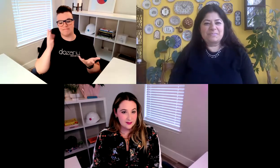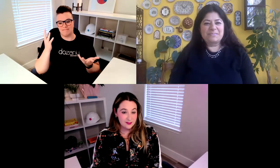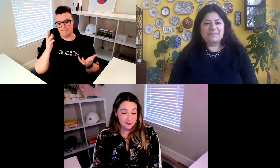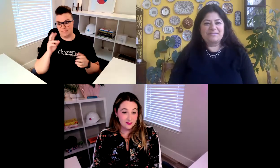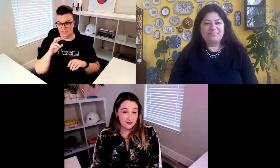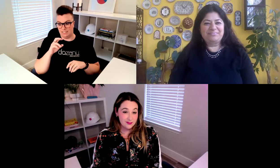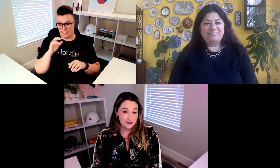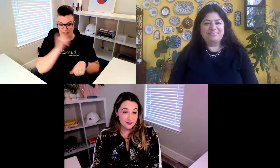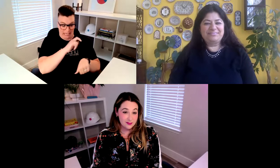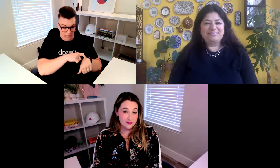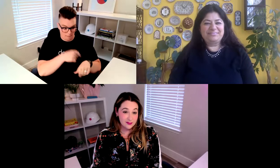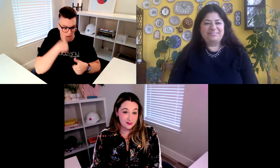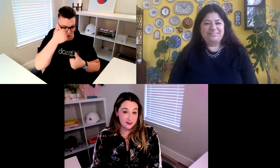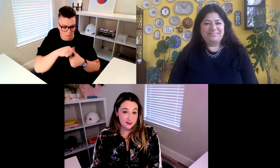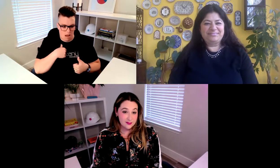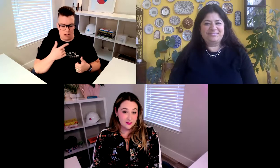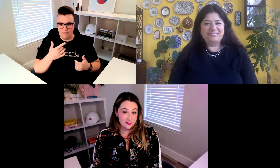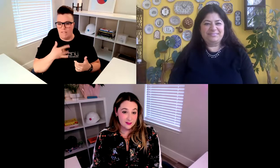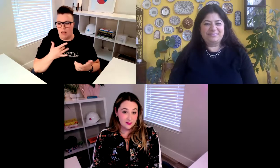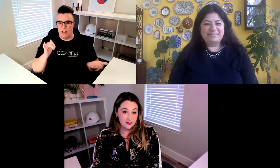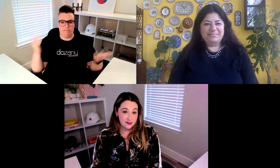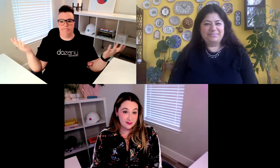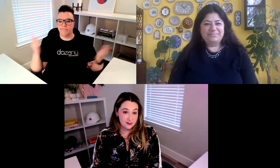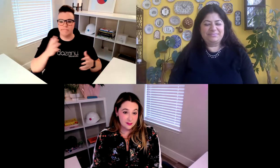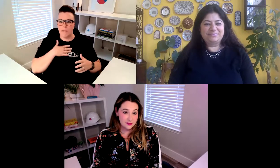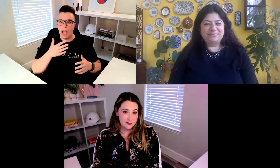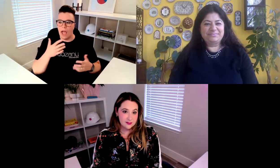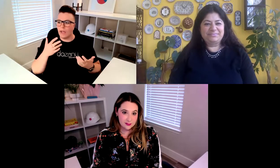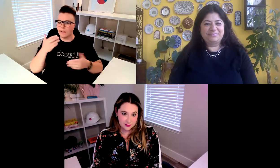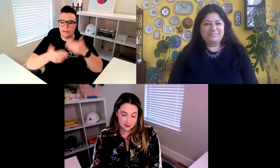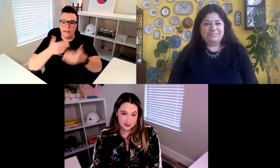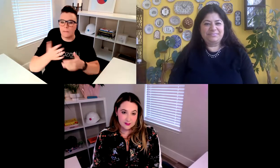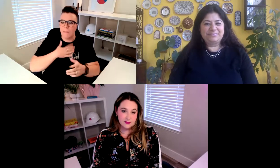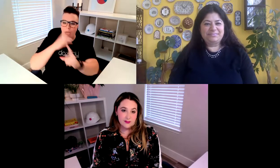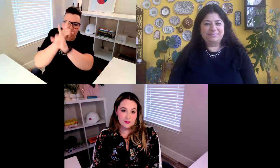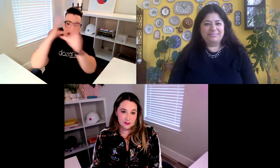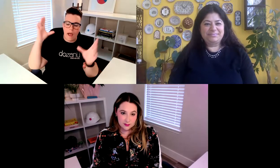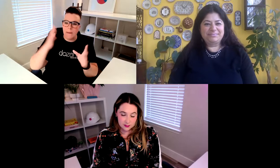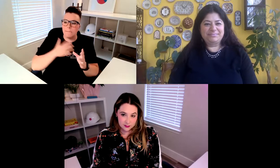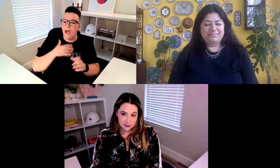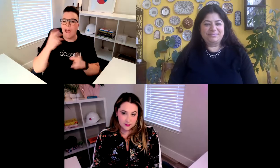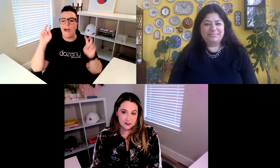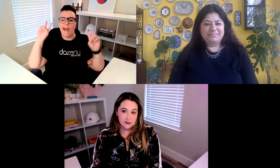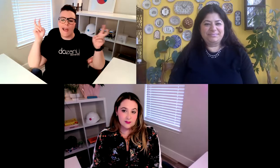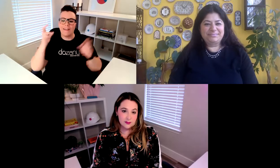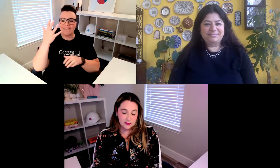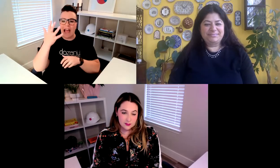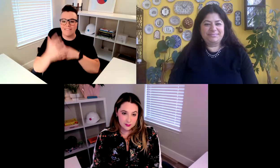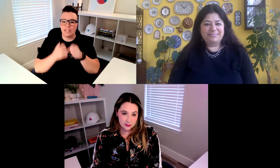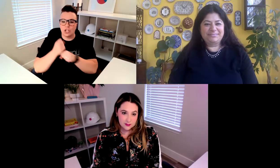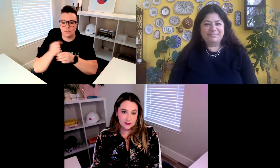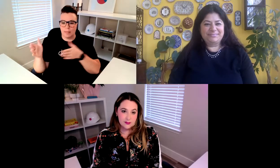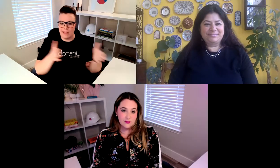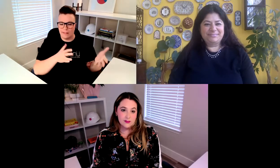to lead us there. So, you know, during that time, I remember feeling like, you know, oh, my